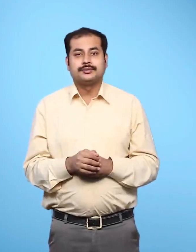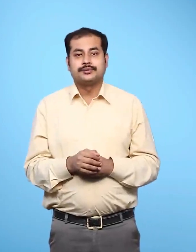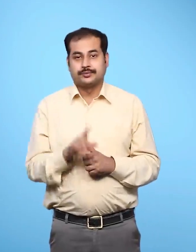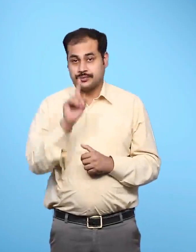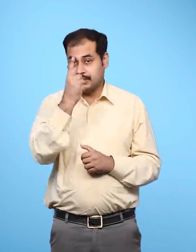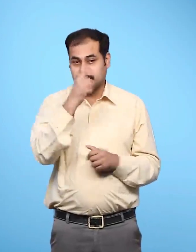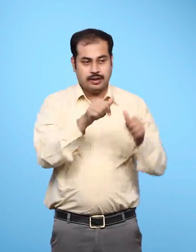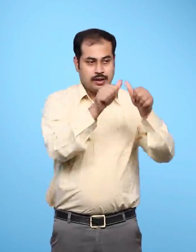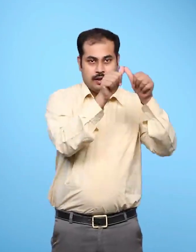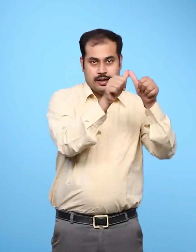A.